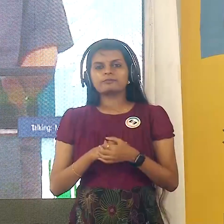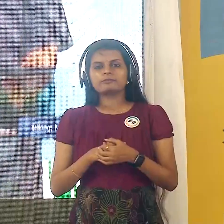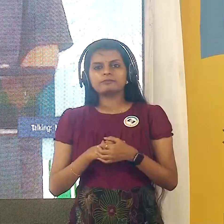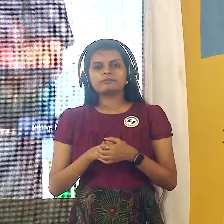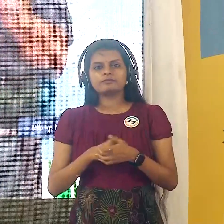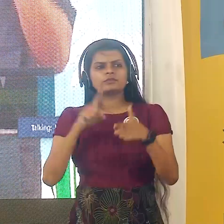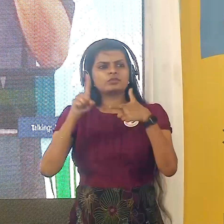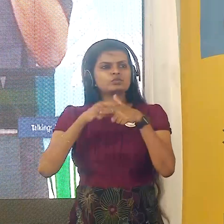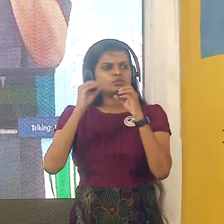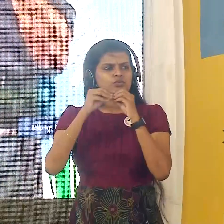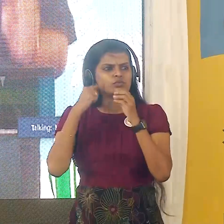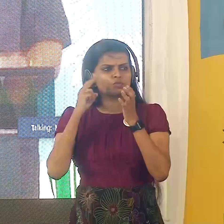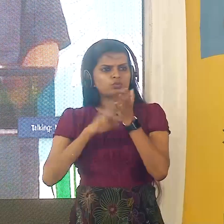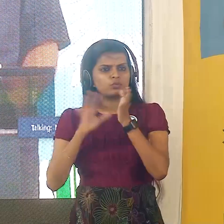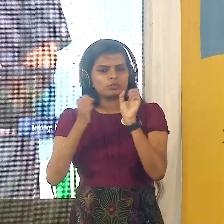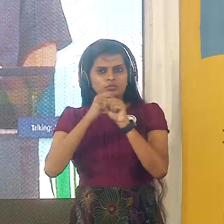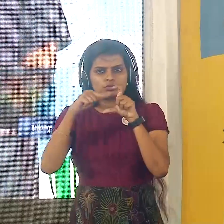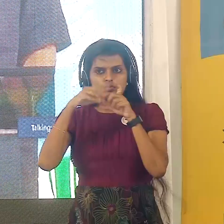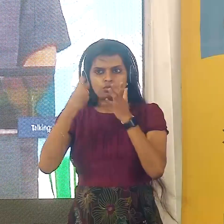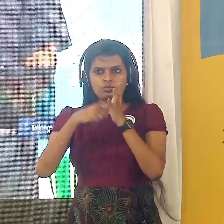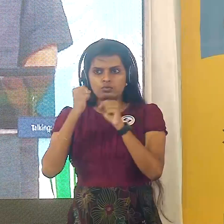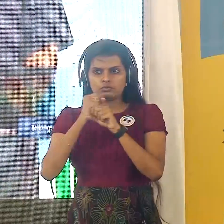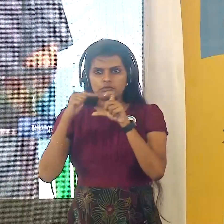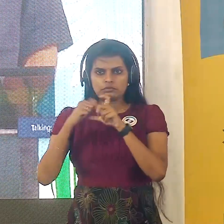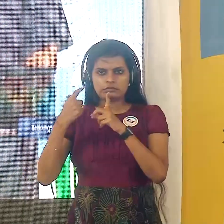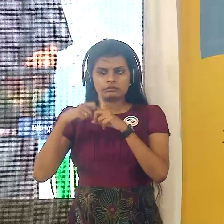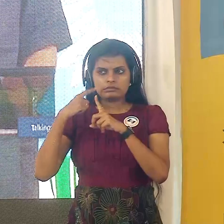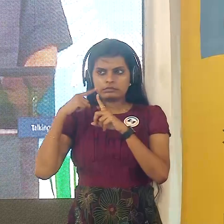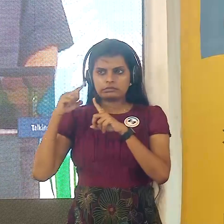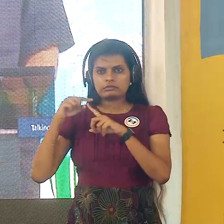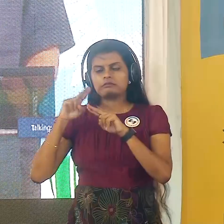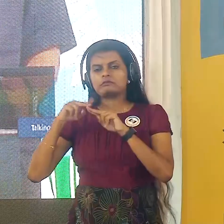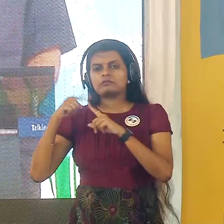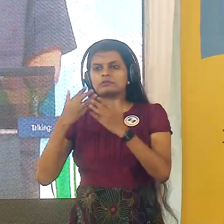Mr. Jobin George from GIFT has said that